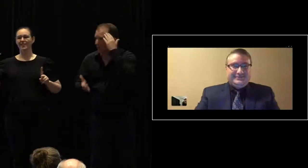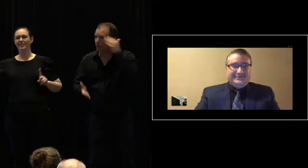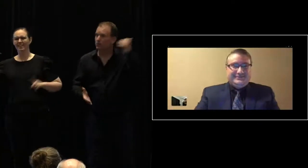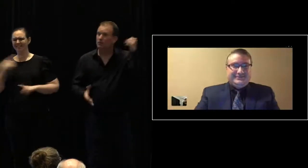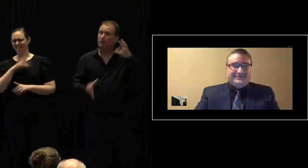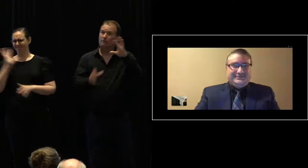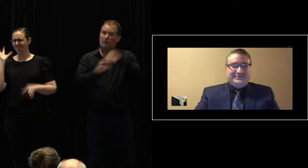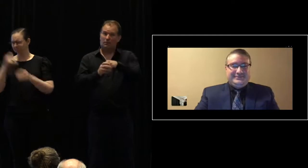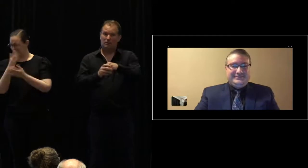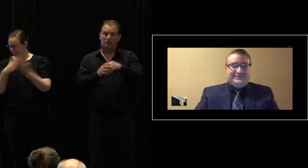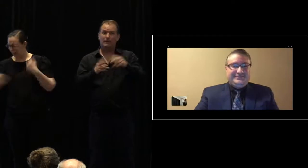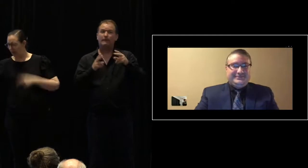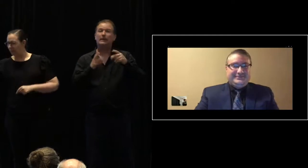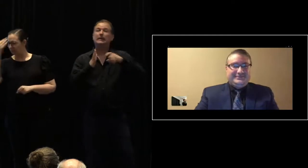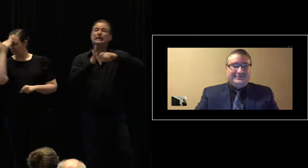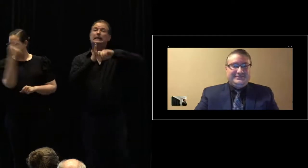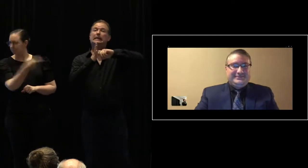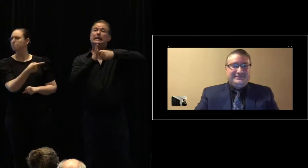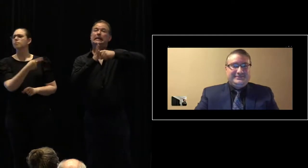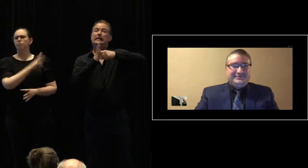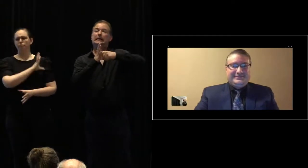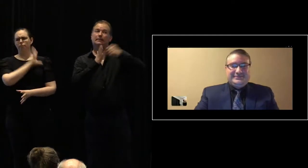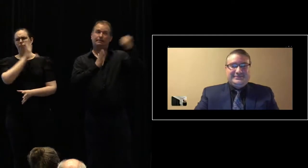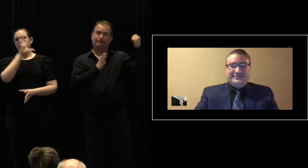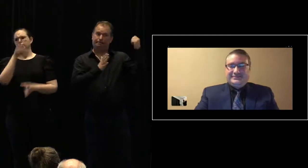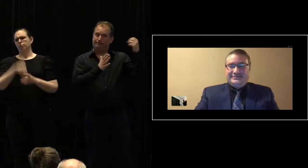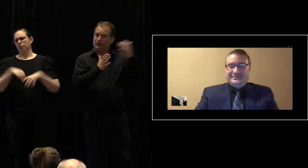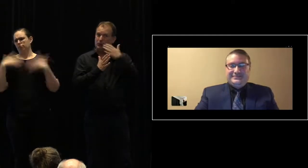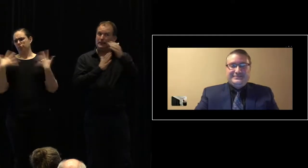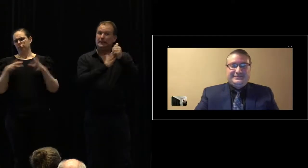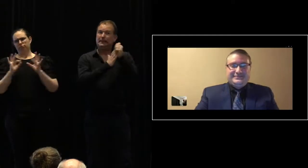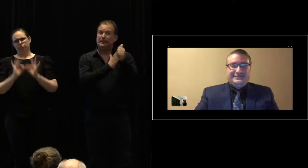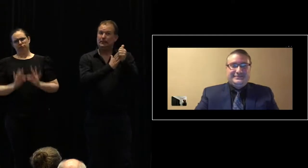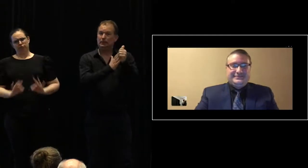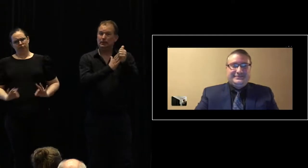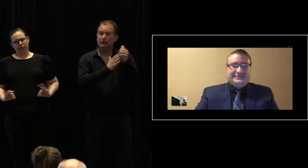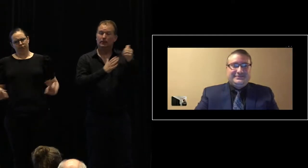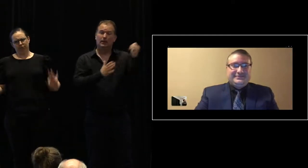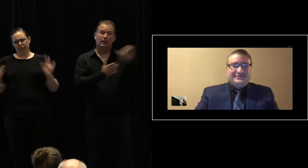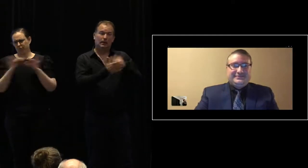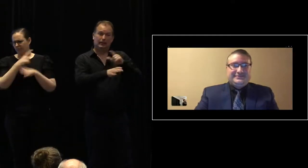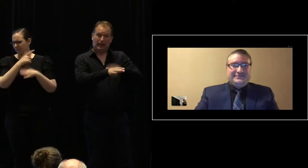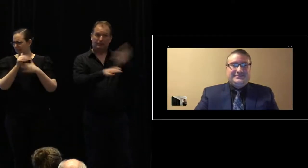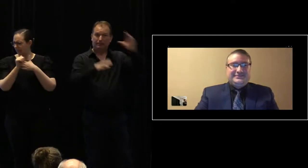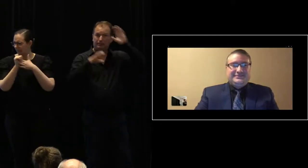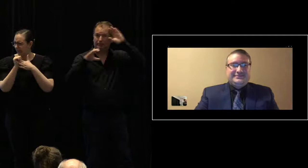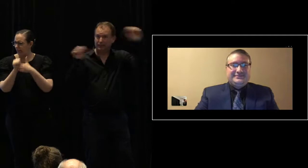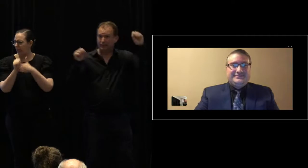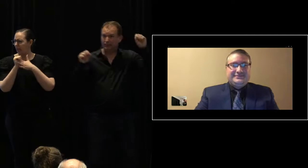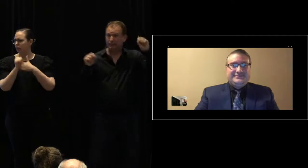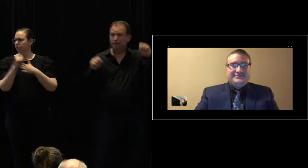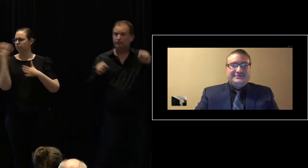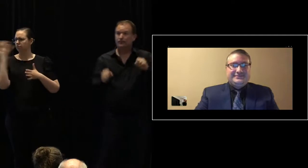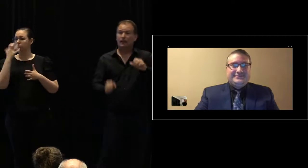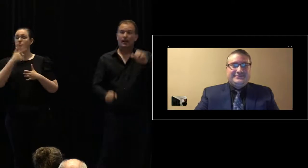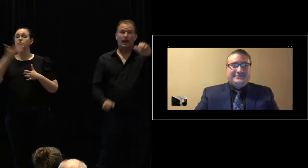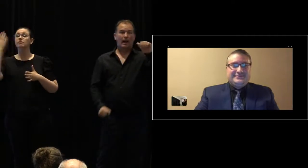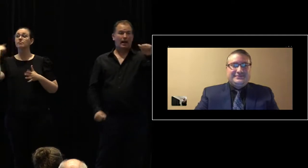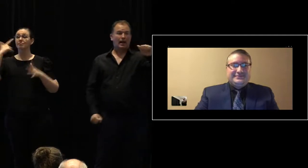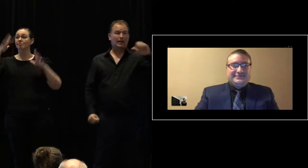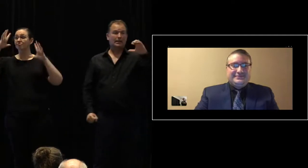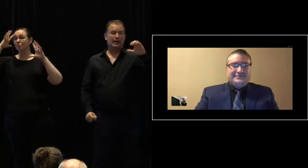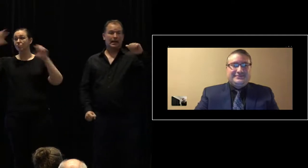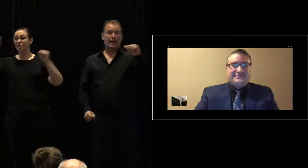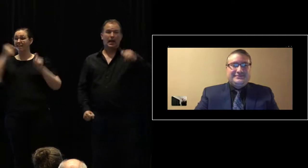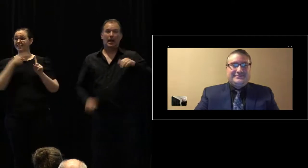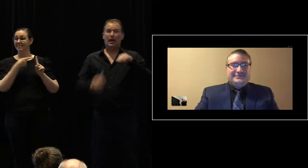to 2021. So Frank may be a familiar face to many of you. He played a key role as a leader at the national